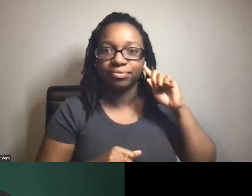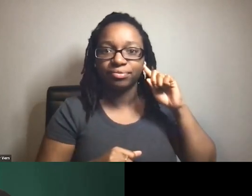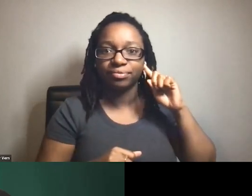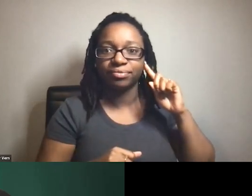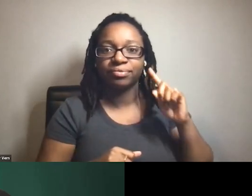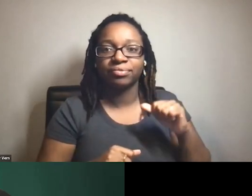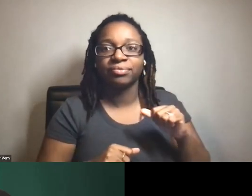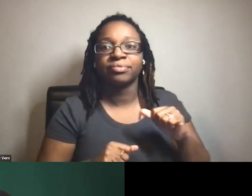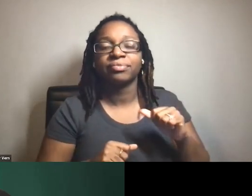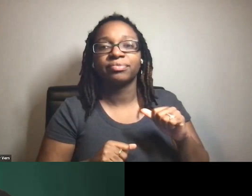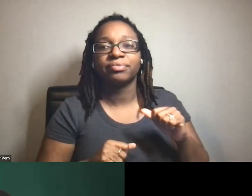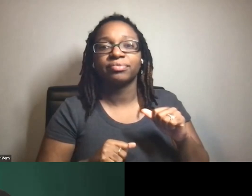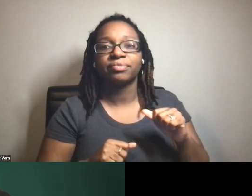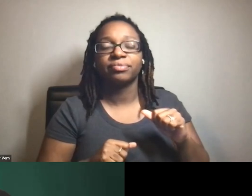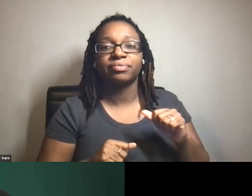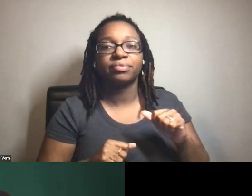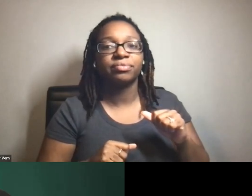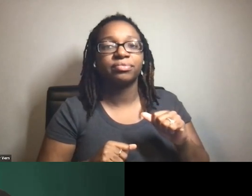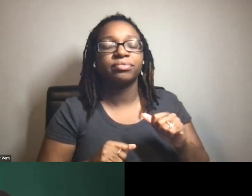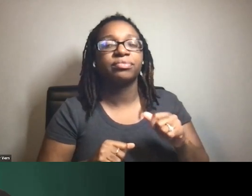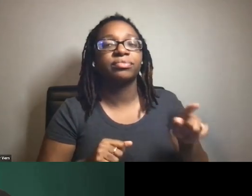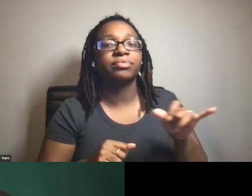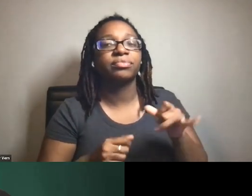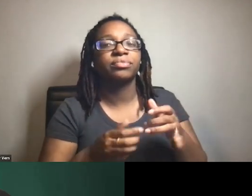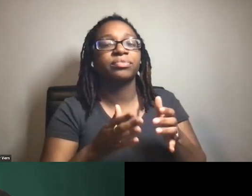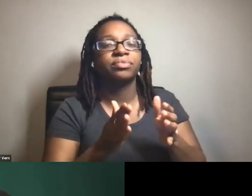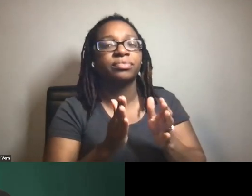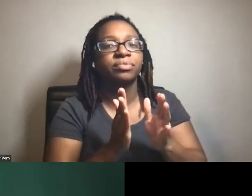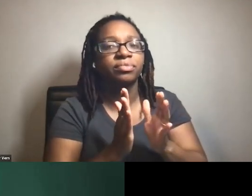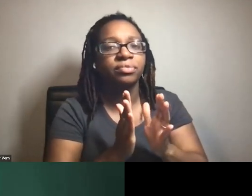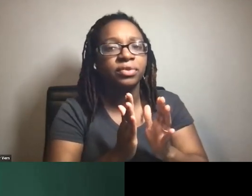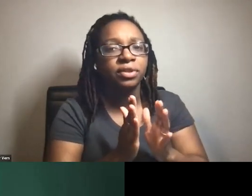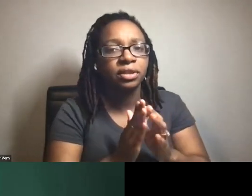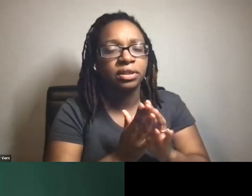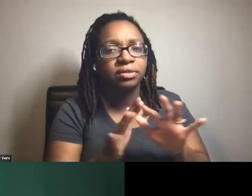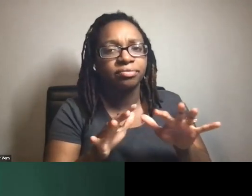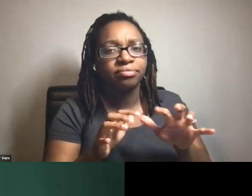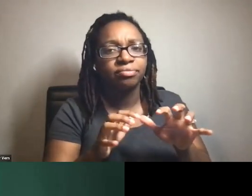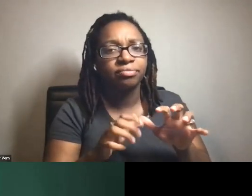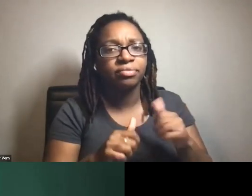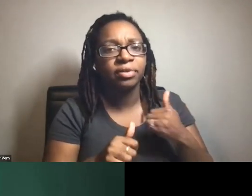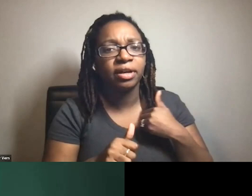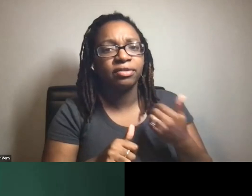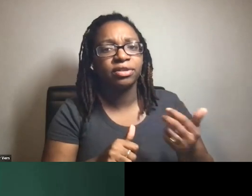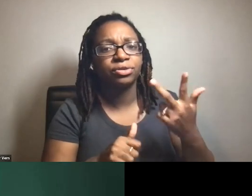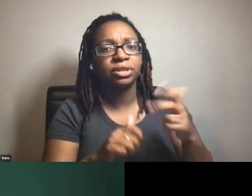And I actually have a question. So you have presented three versions, three accessibility